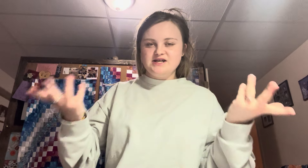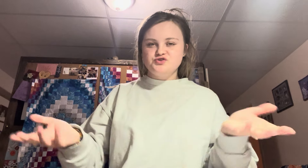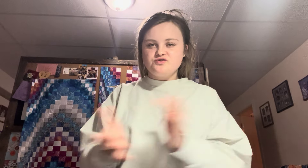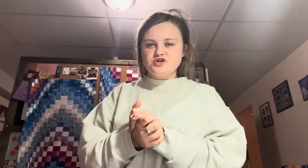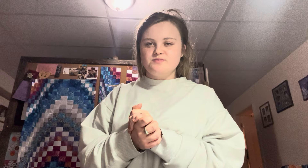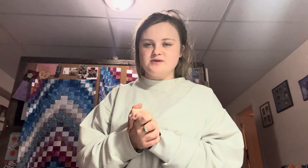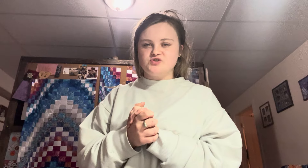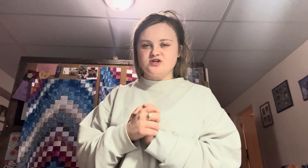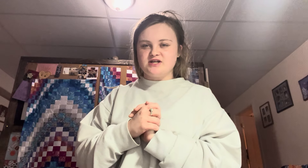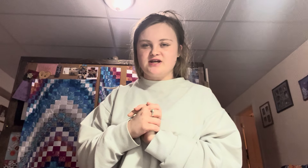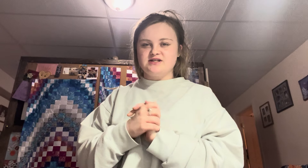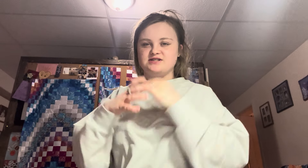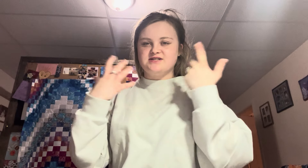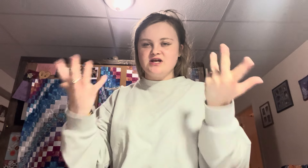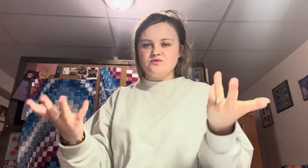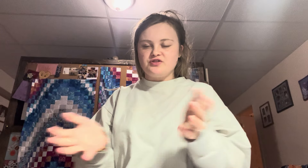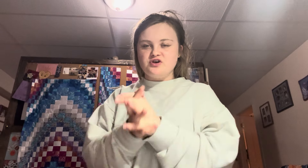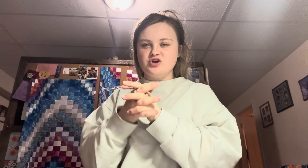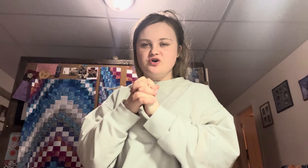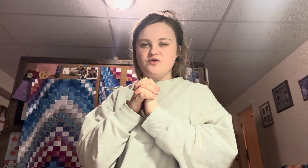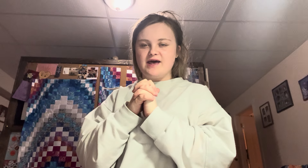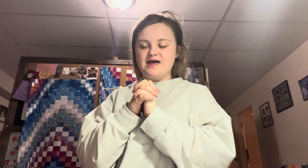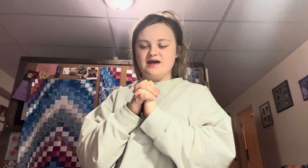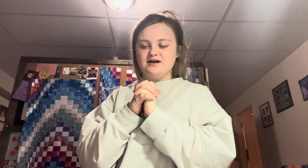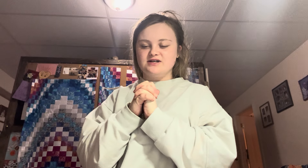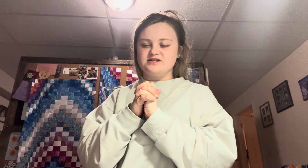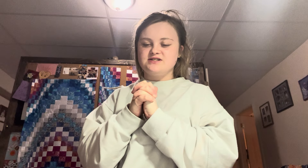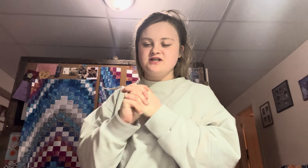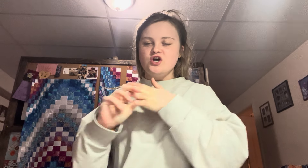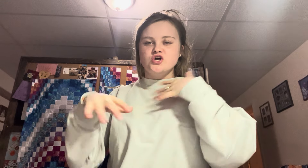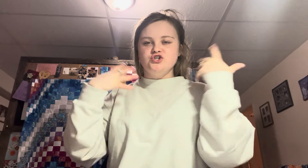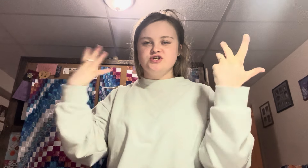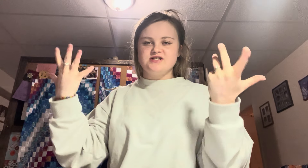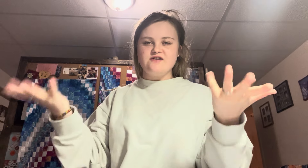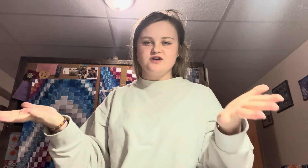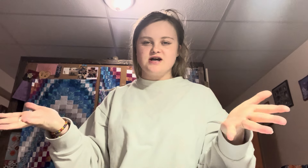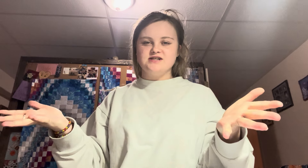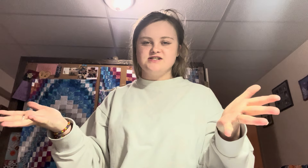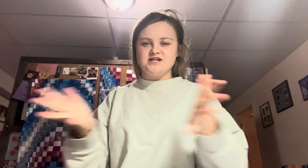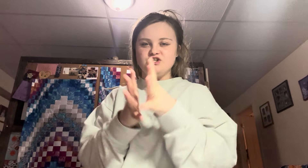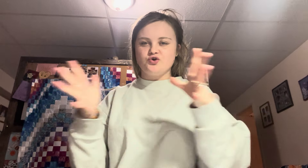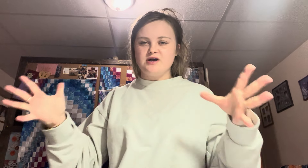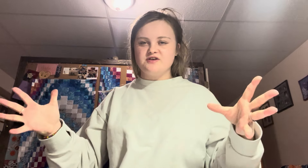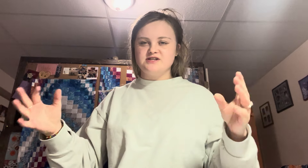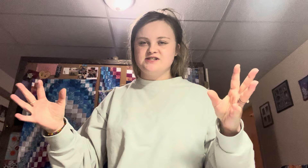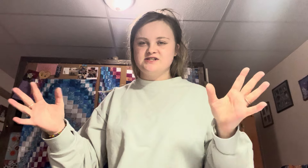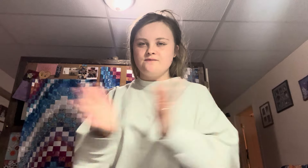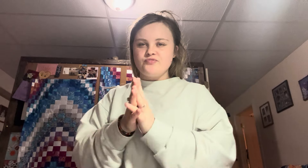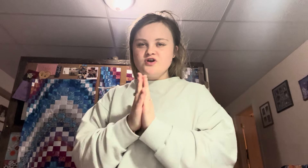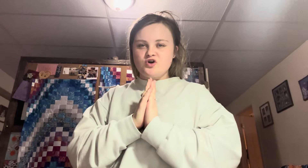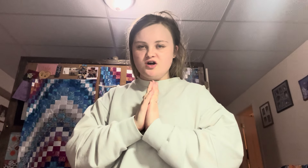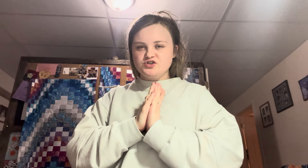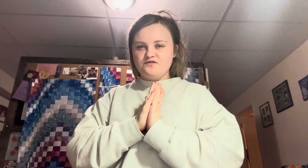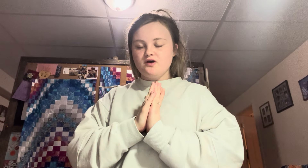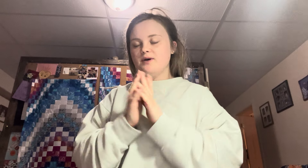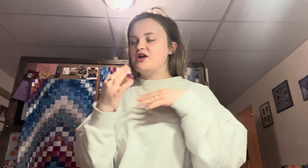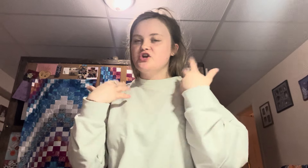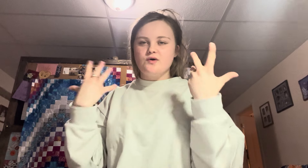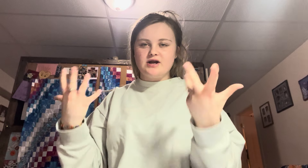with you, but I'm so excited I get to sing with you and just have you guys enjoy this concert film. I know I don't look